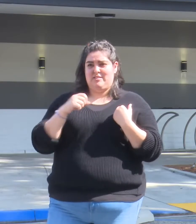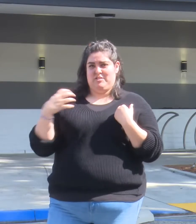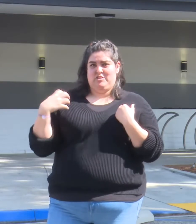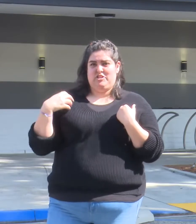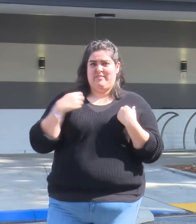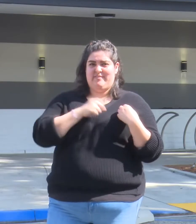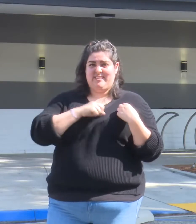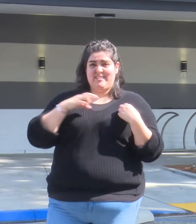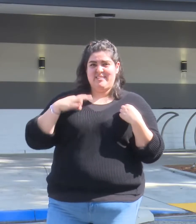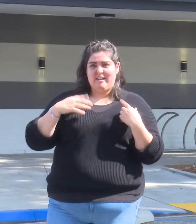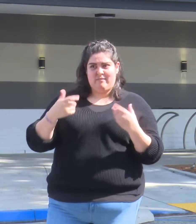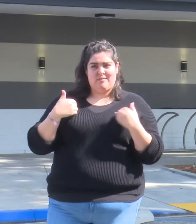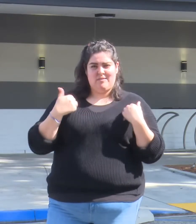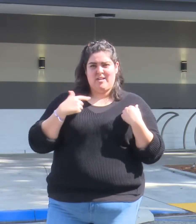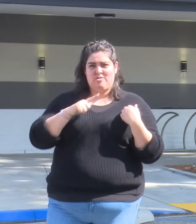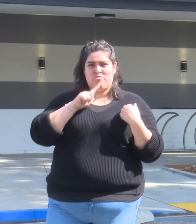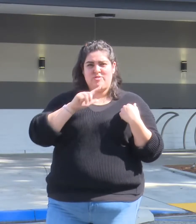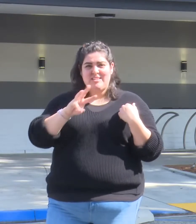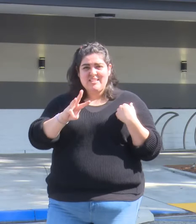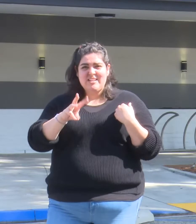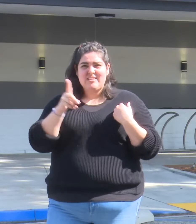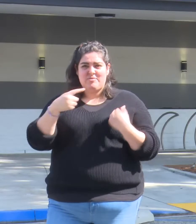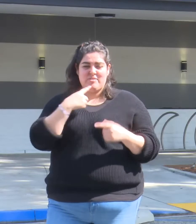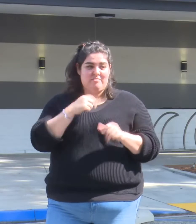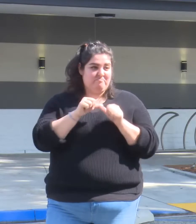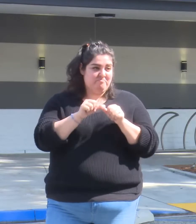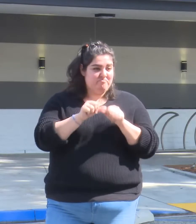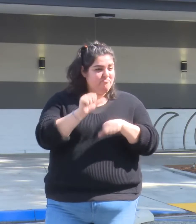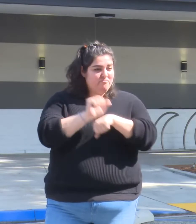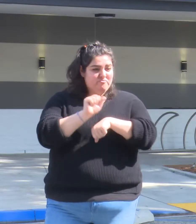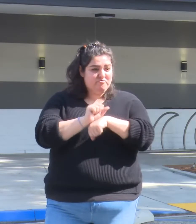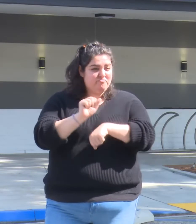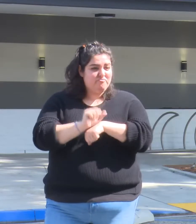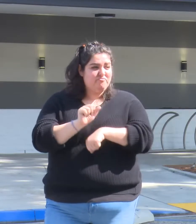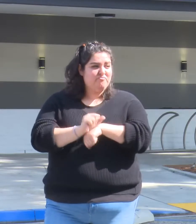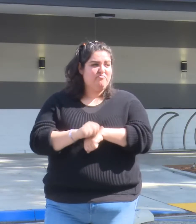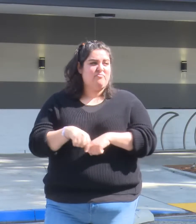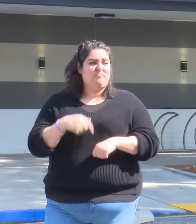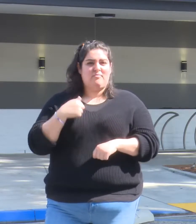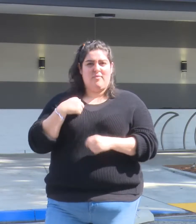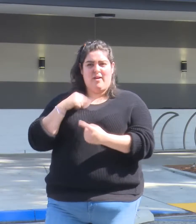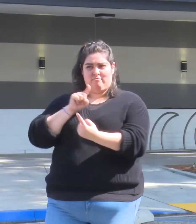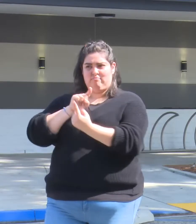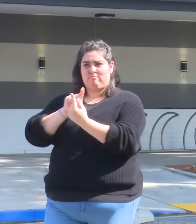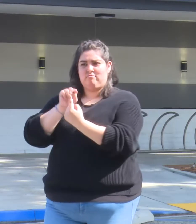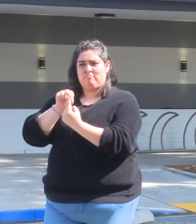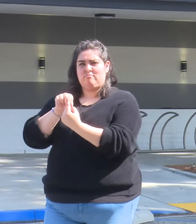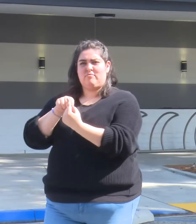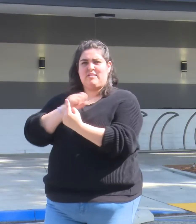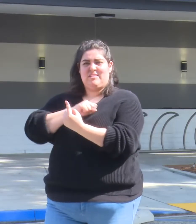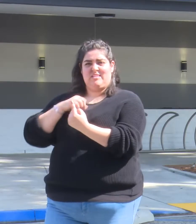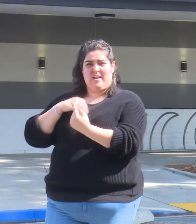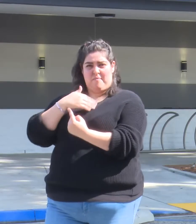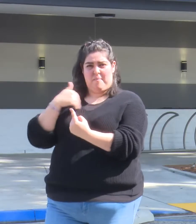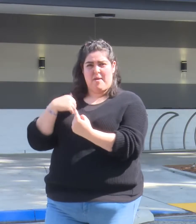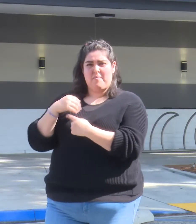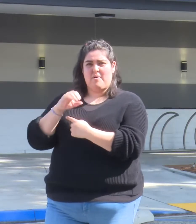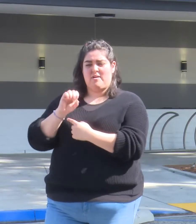lot, didn't know a whole lot at the time. And he would say, keep at it, keep working at it, right? I poached his staff member, Shauna Stevens, to become my chief of staff